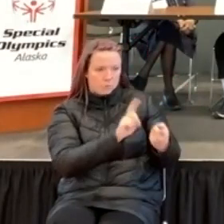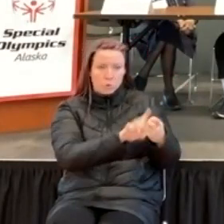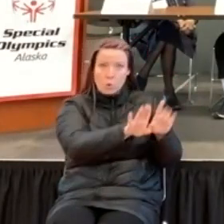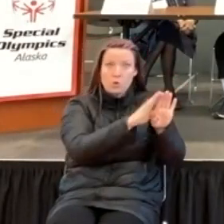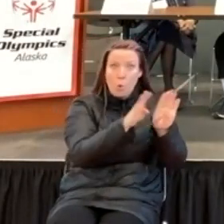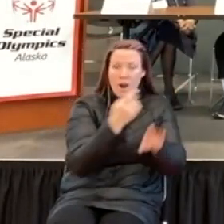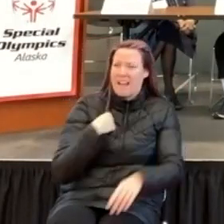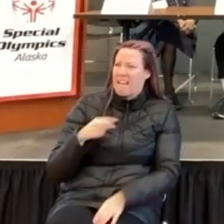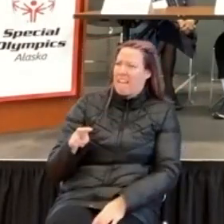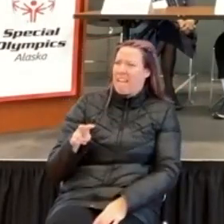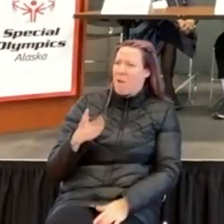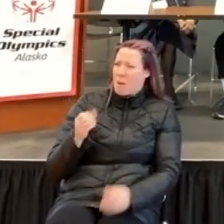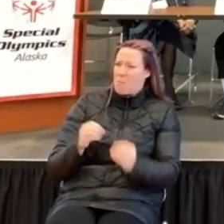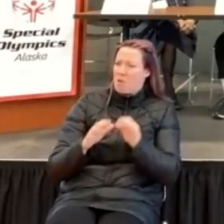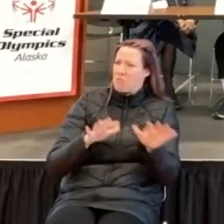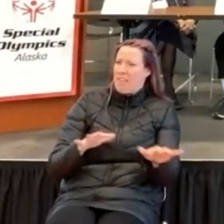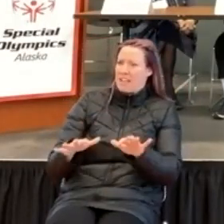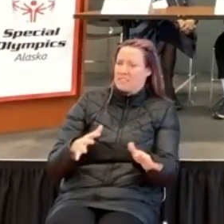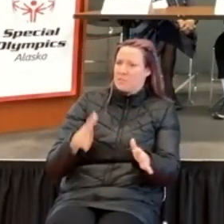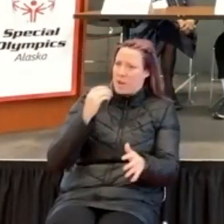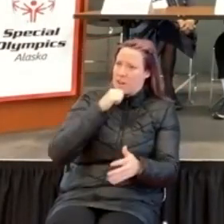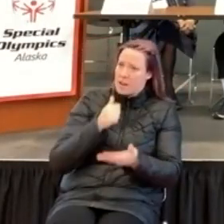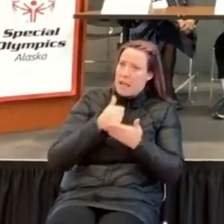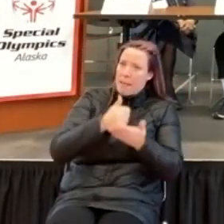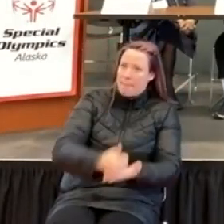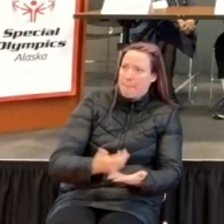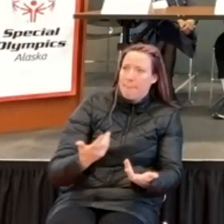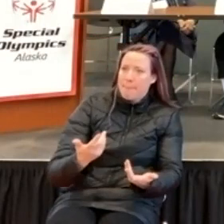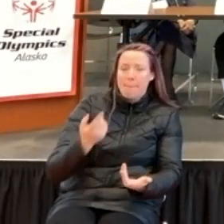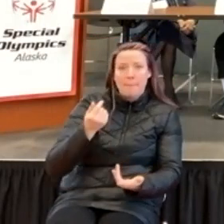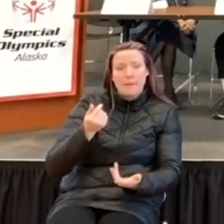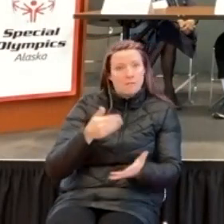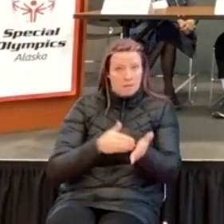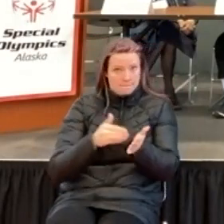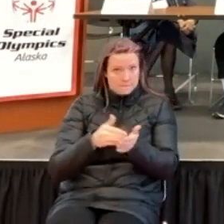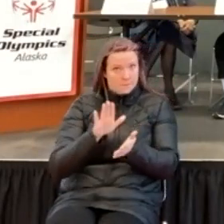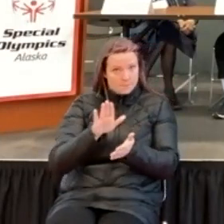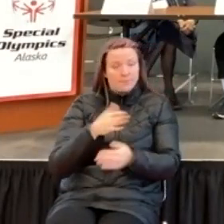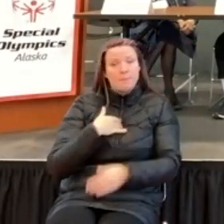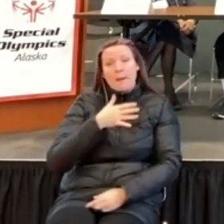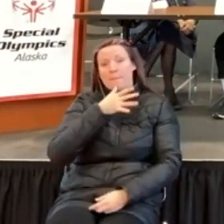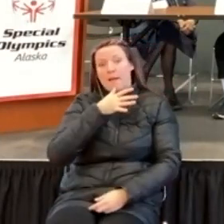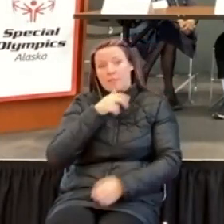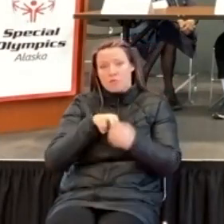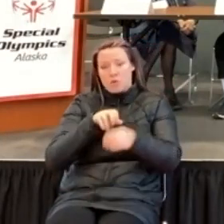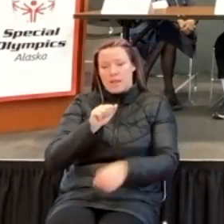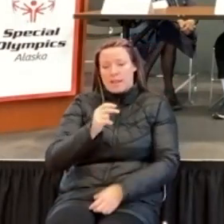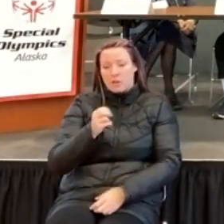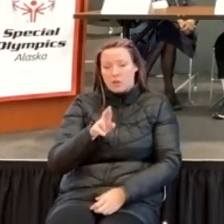to see a more relaxed effort on that part that oftentimes, I know recently my mother rode Anchor